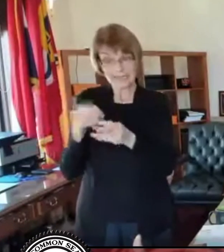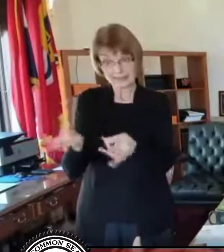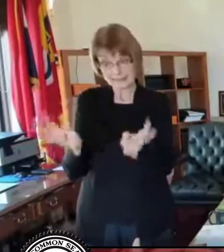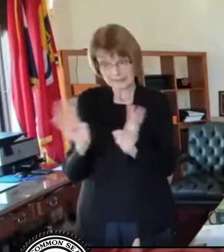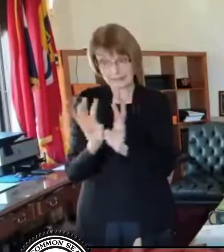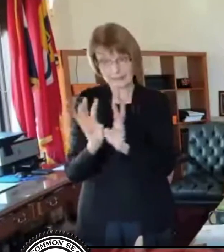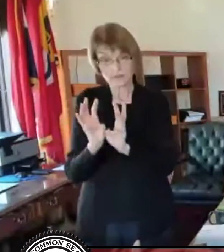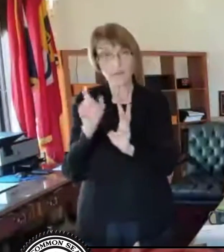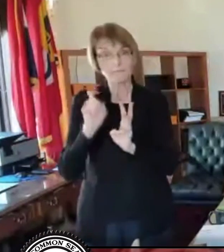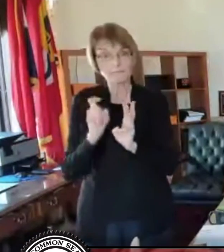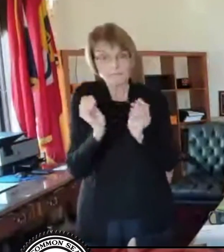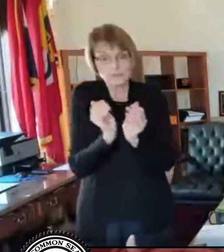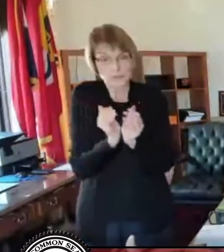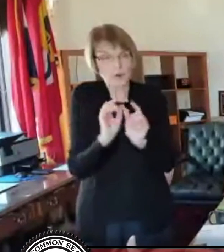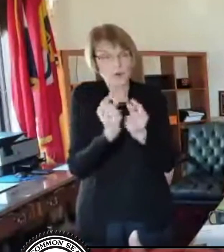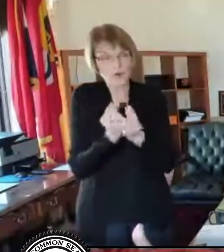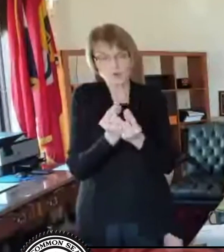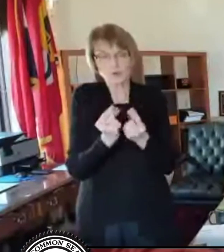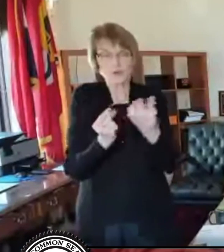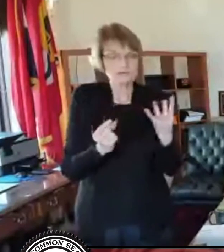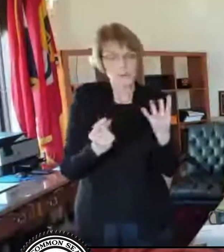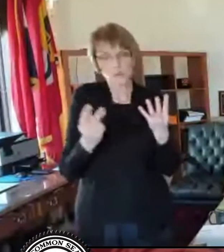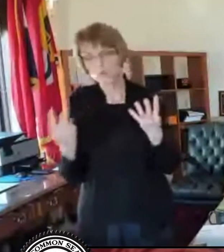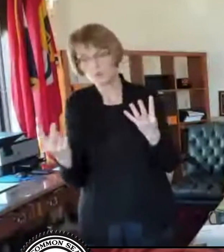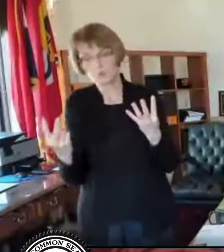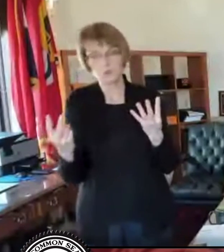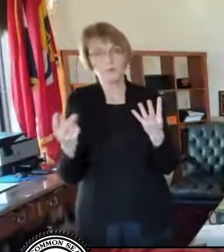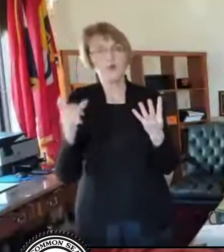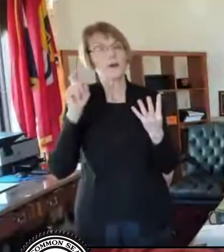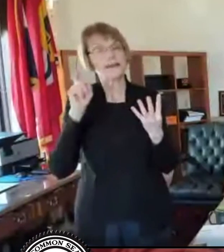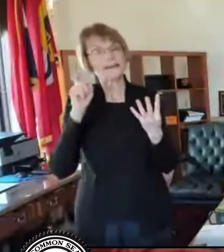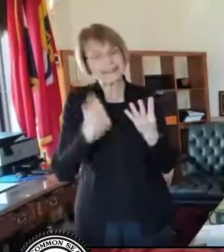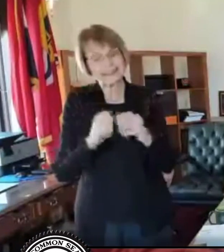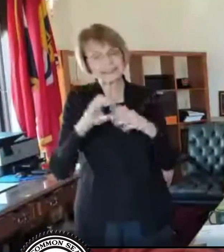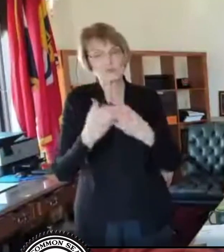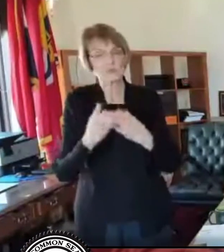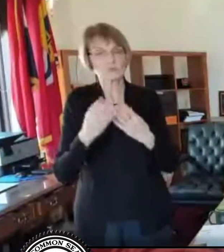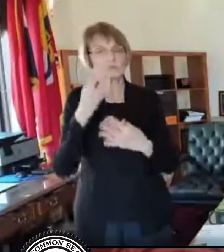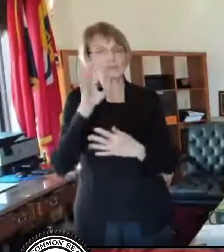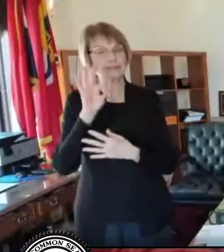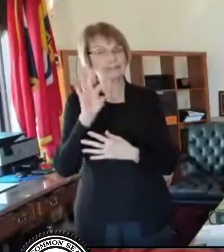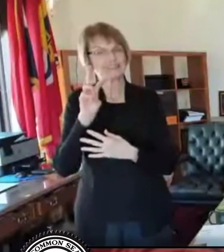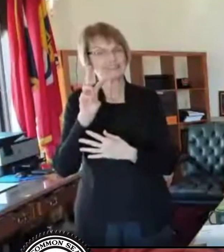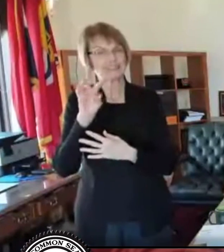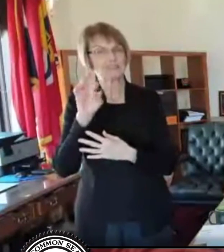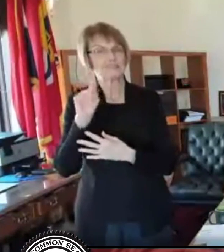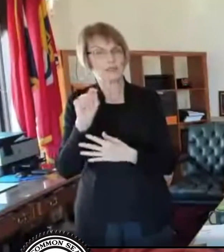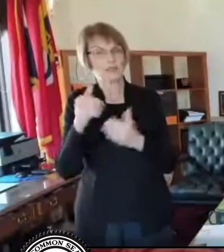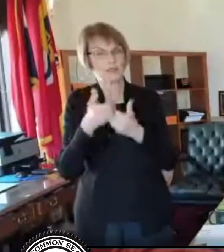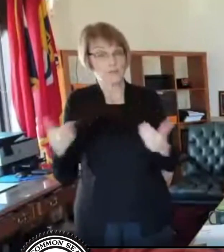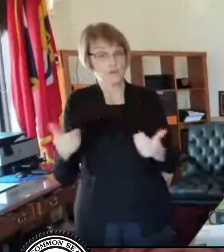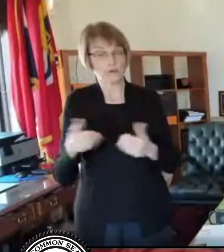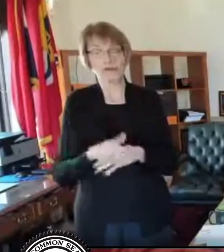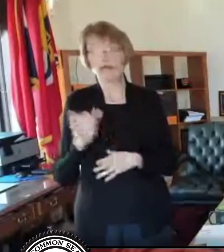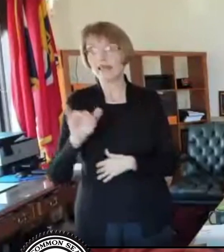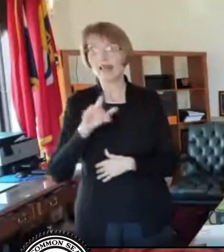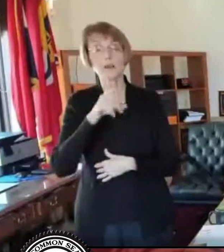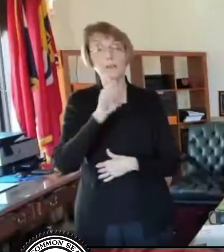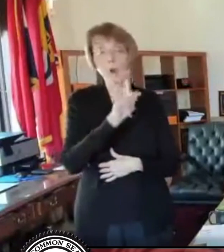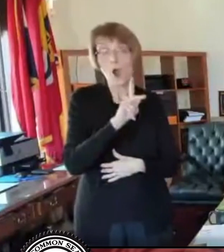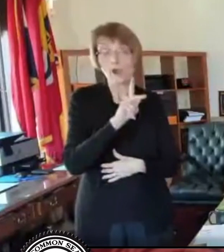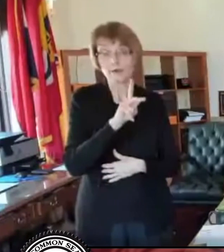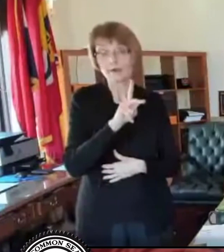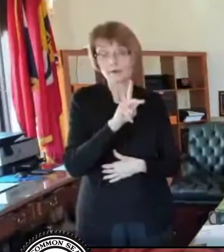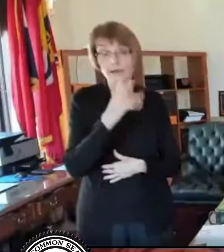feet apart with everybody. So think of it more like if you were in a park. You're outdoors, stay 6 feet